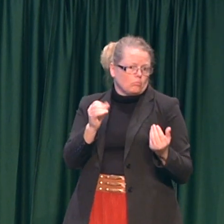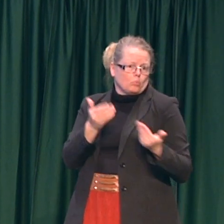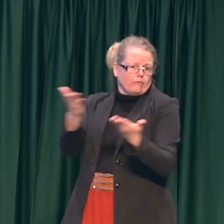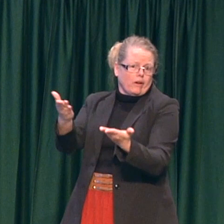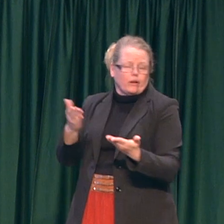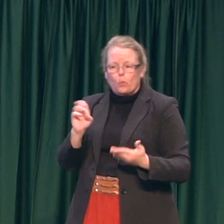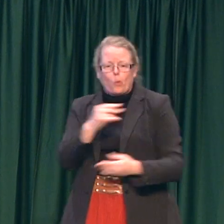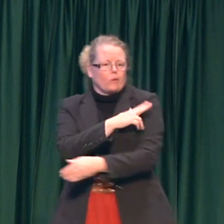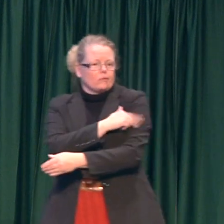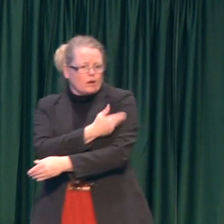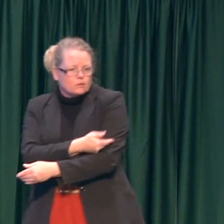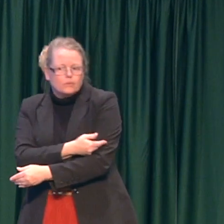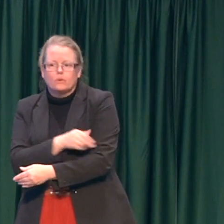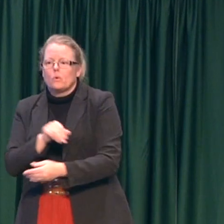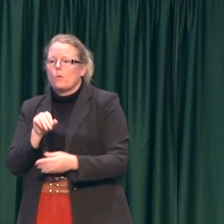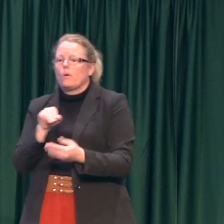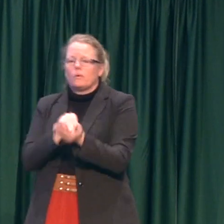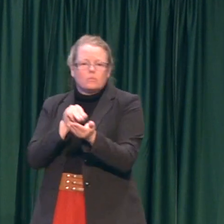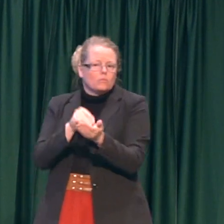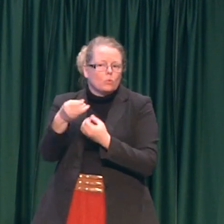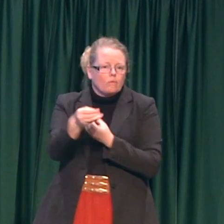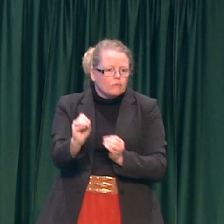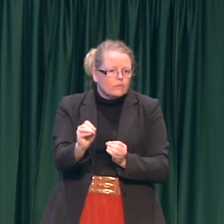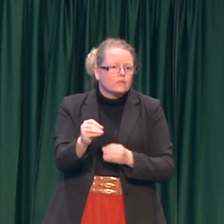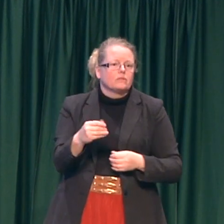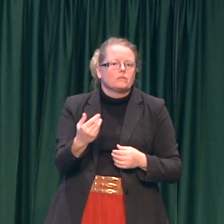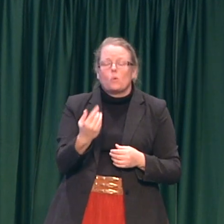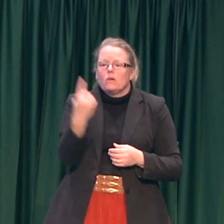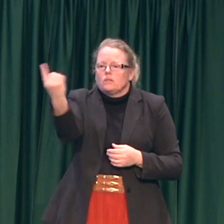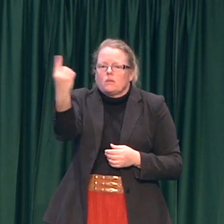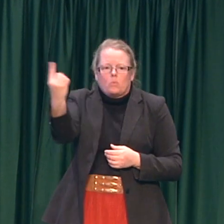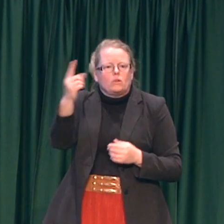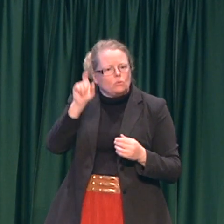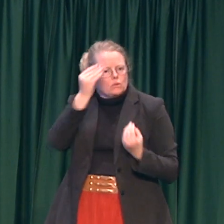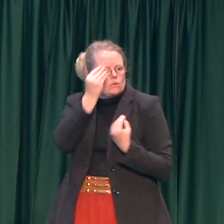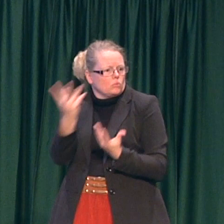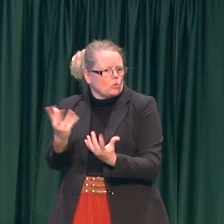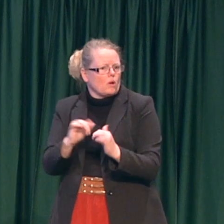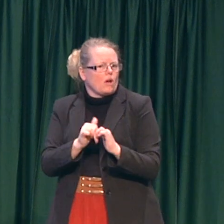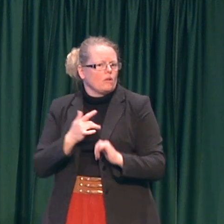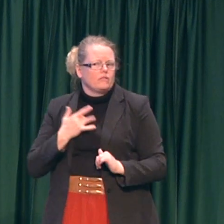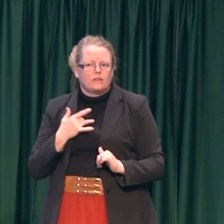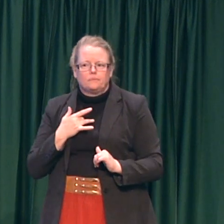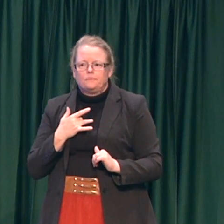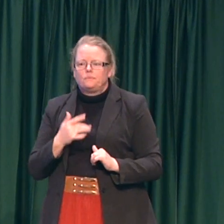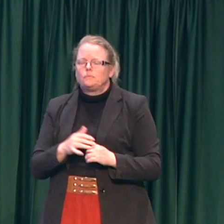And feedback to that company that provided it, or the facility, the nurses or the doctor's office